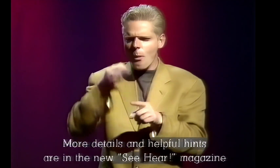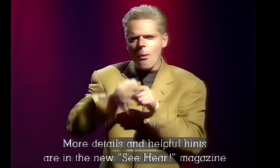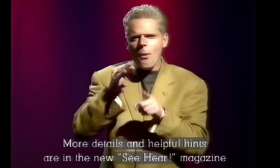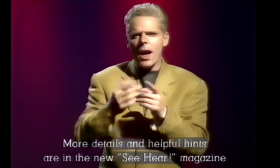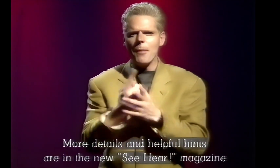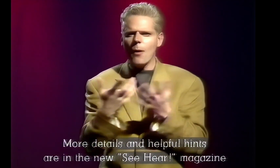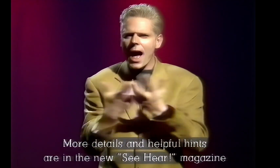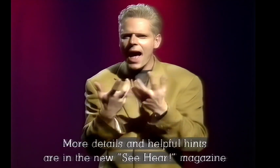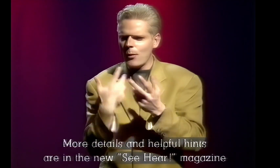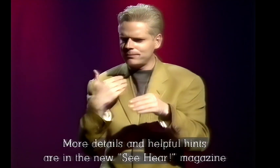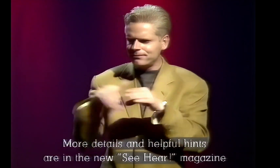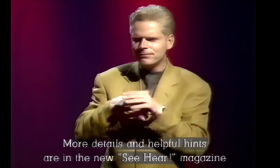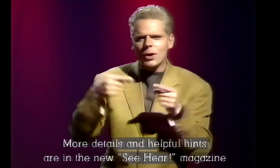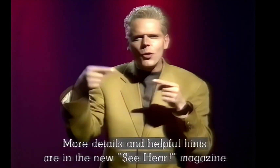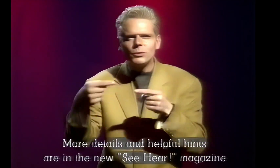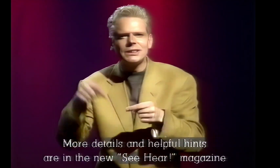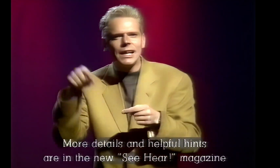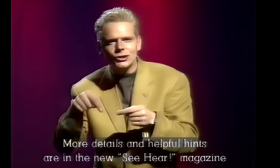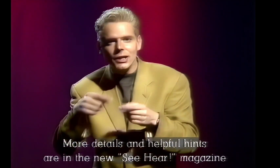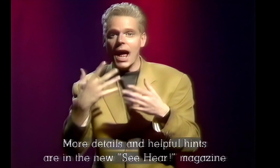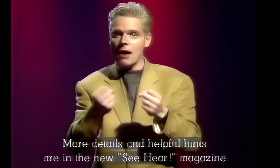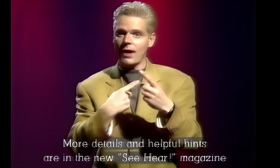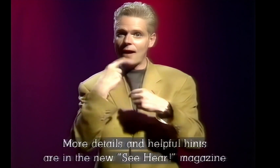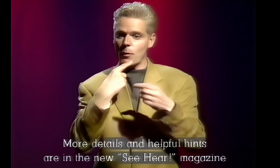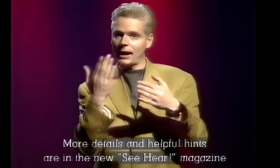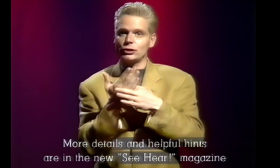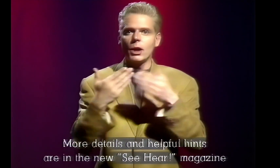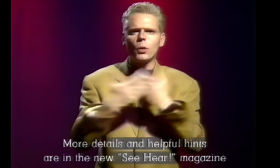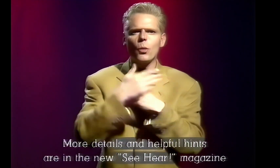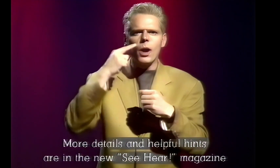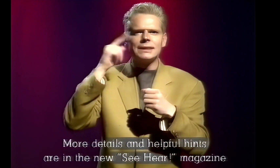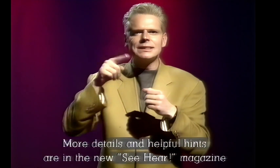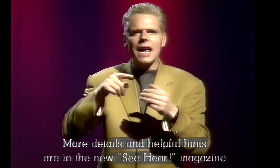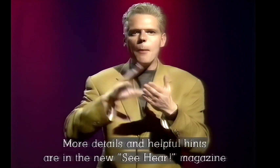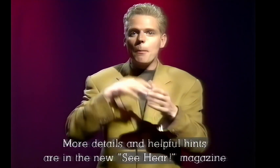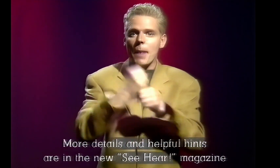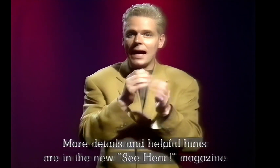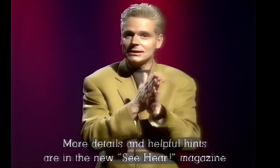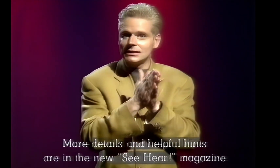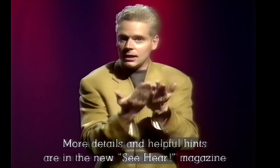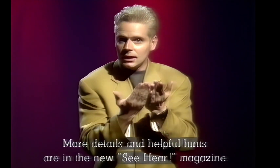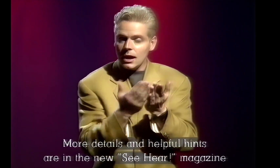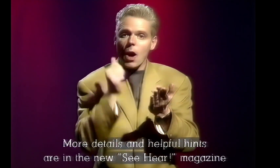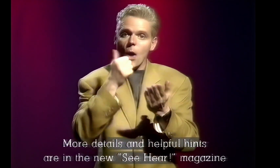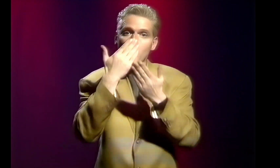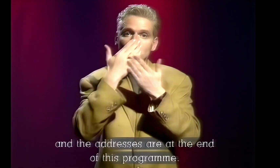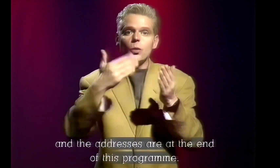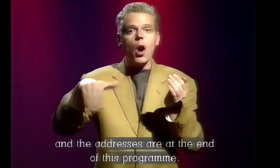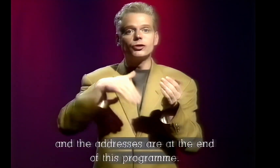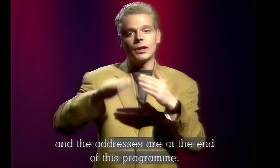More details and helpful hints are in the new See Here magazine, and the addresses are at the end of this program.